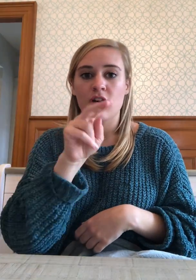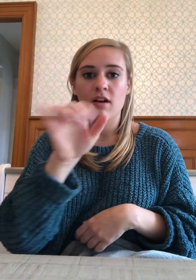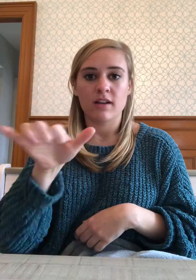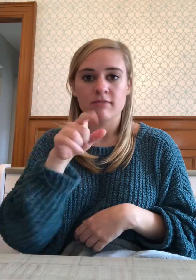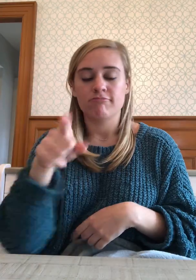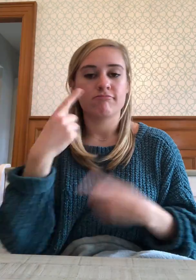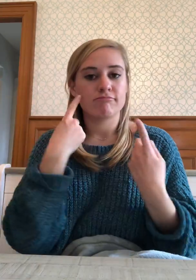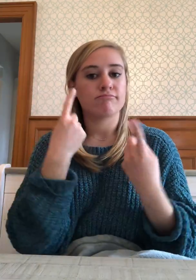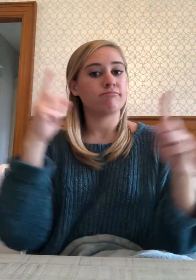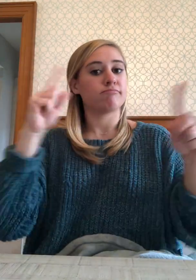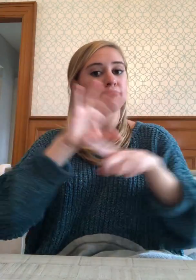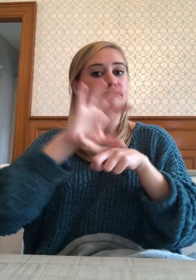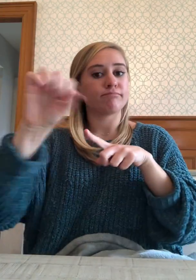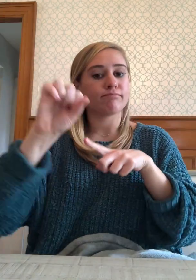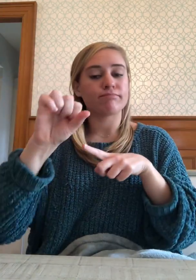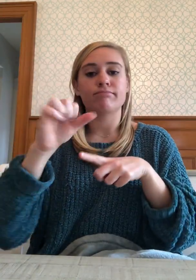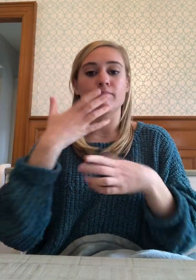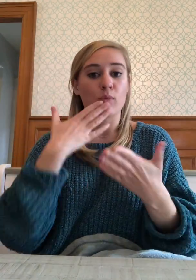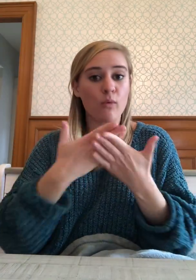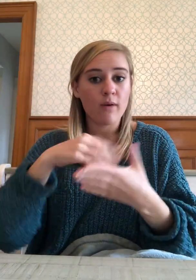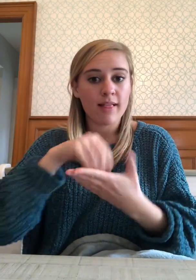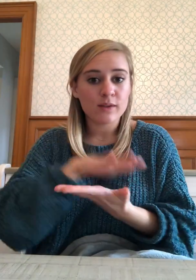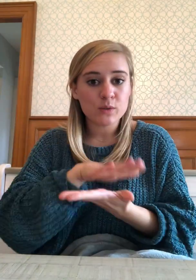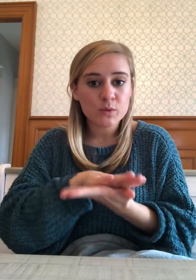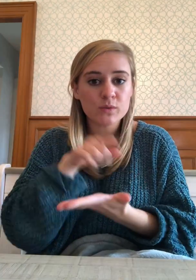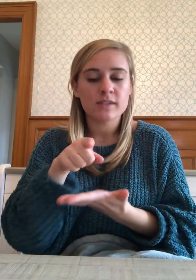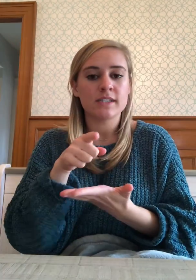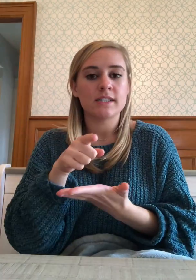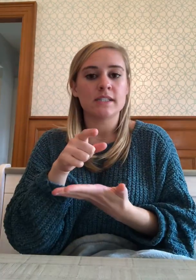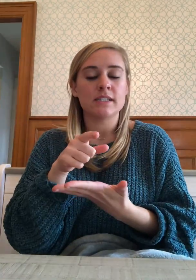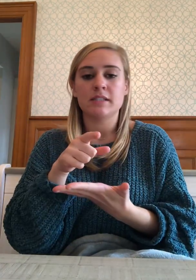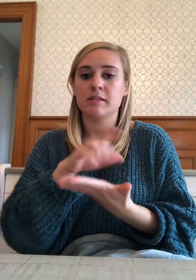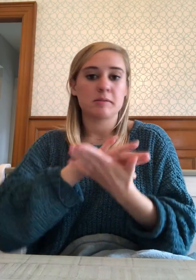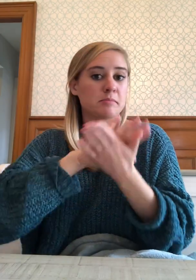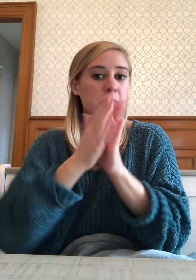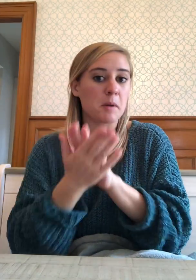He's adapted quite well, has a normal, well-balanced